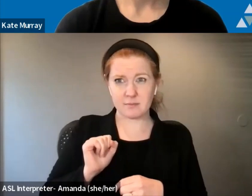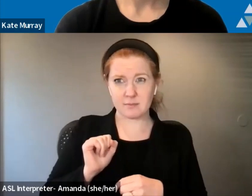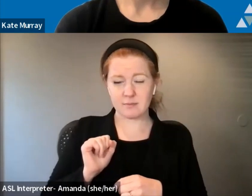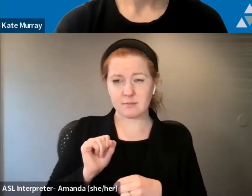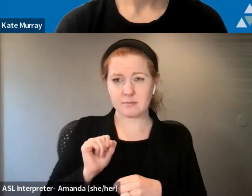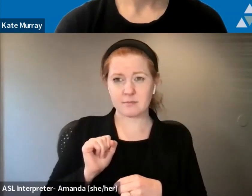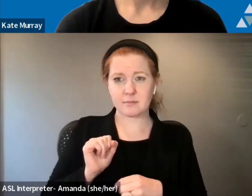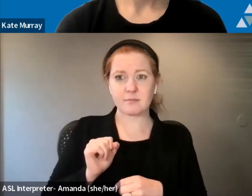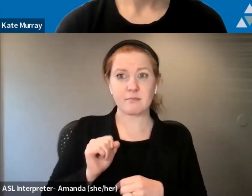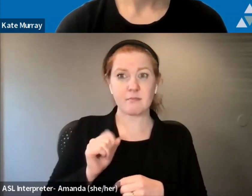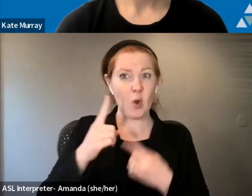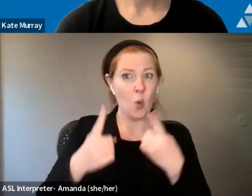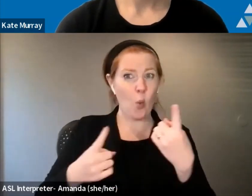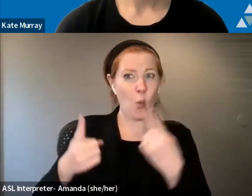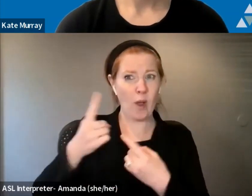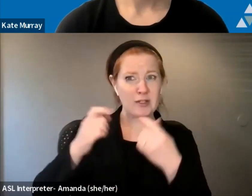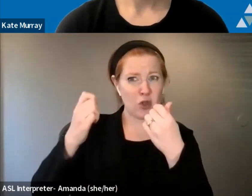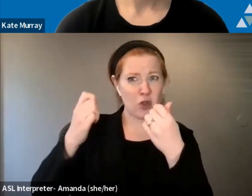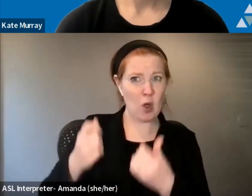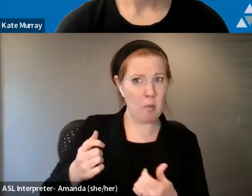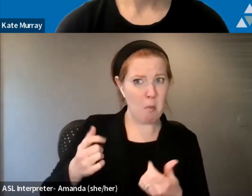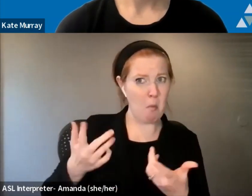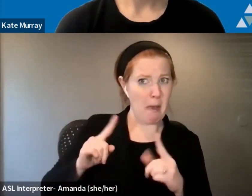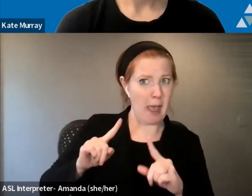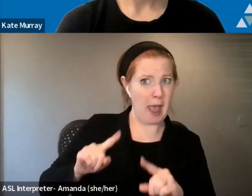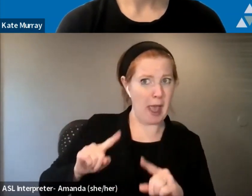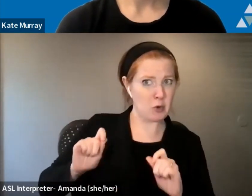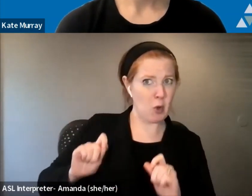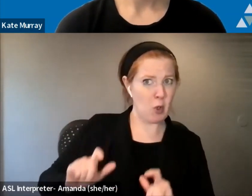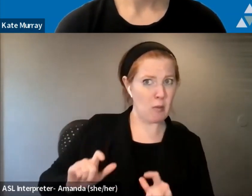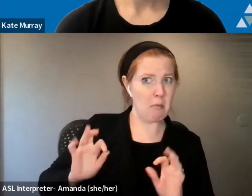answered all the questions.